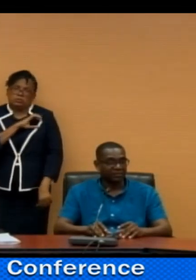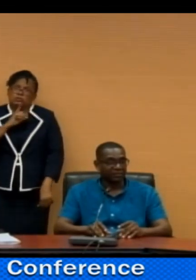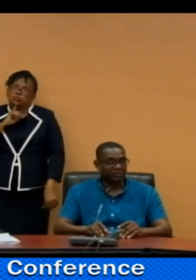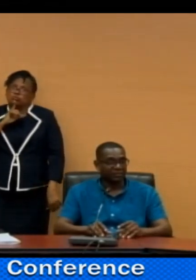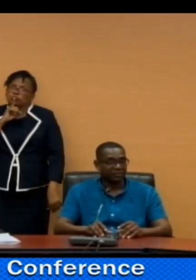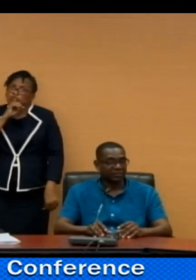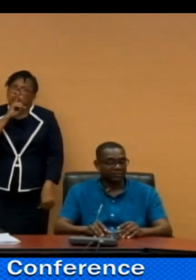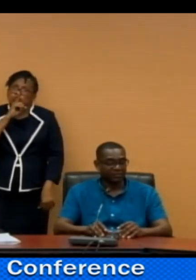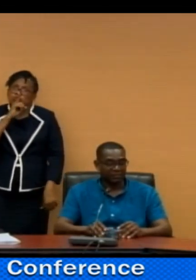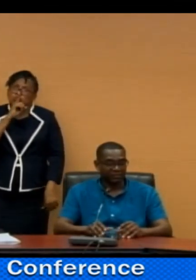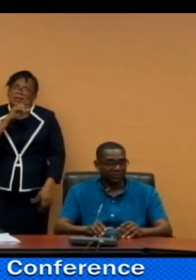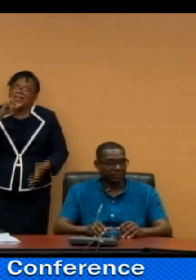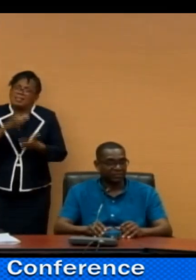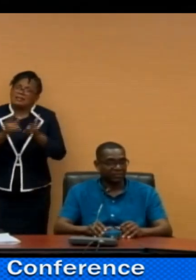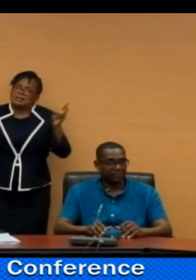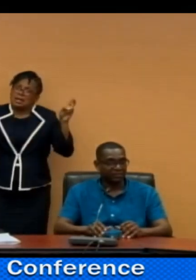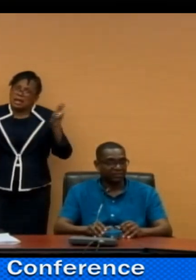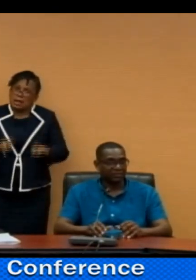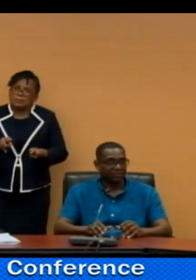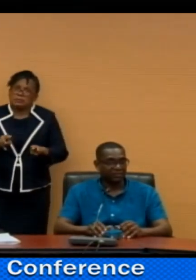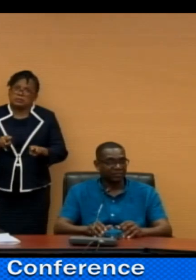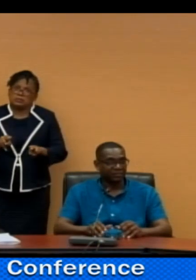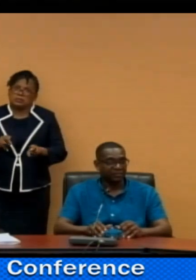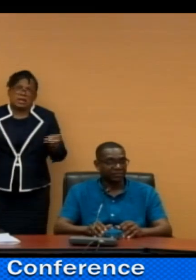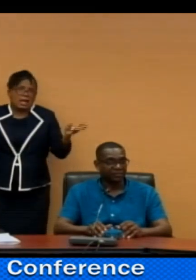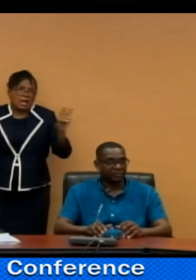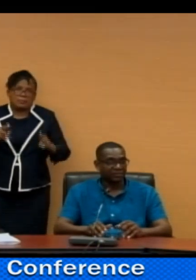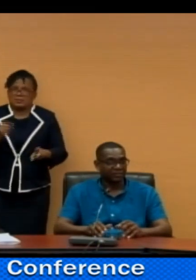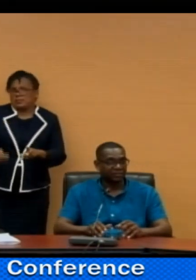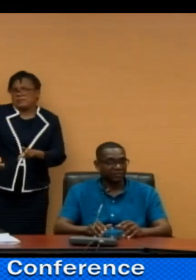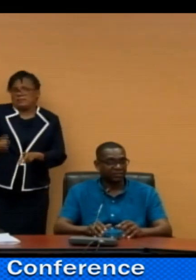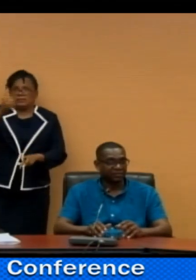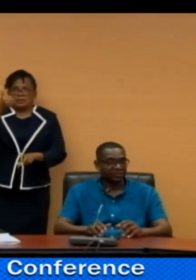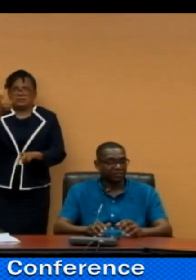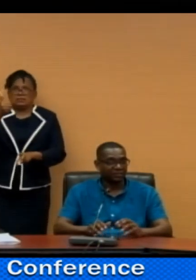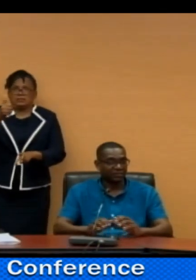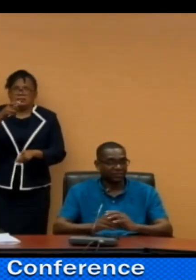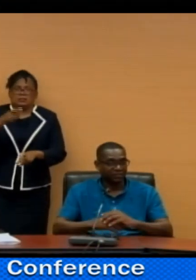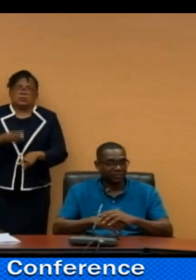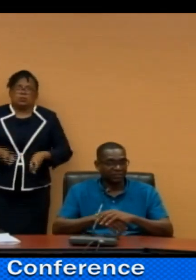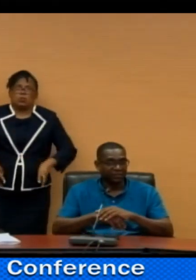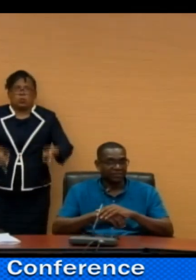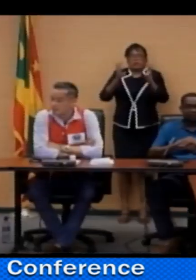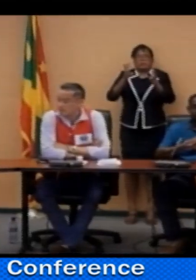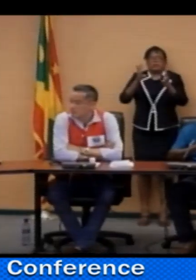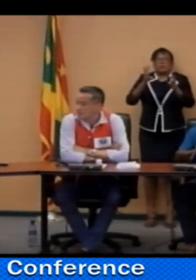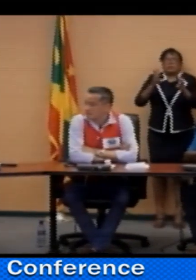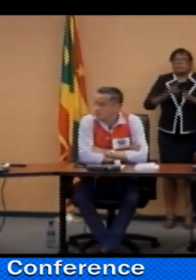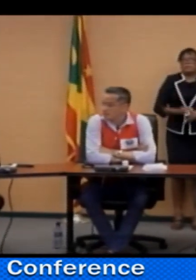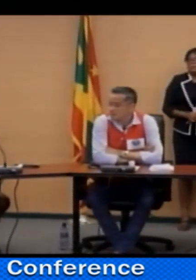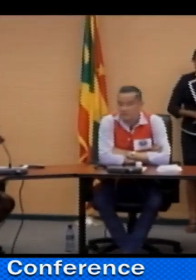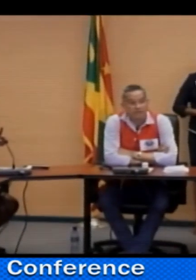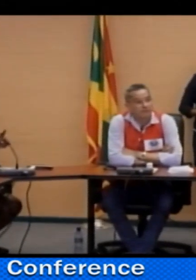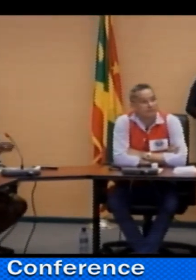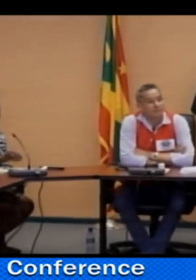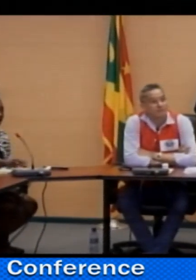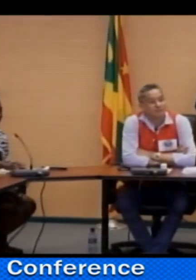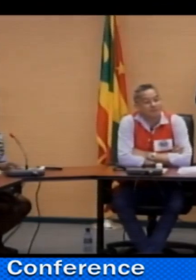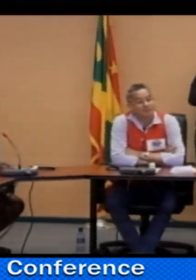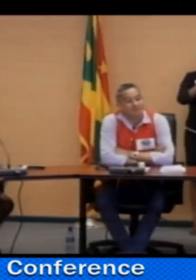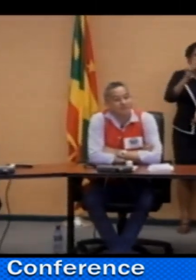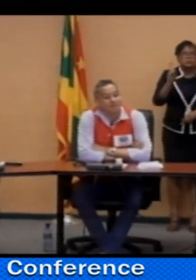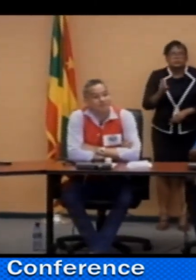that that happens, and happens in a very efficient and effective manner. Thank you, gentlemen. You have one quick